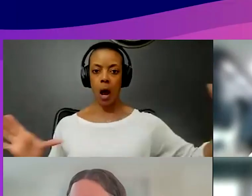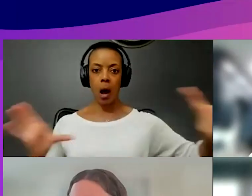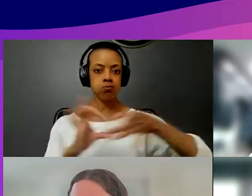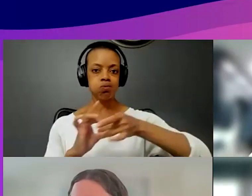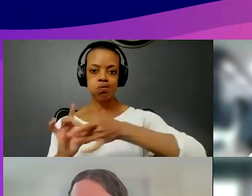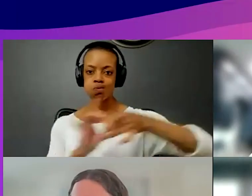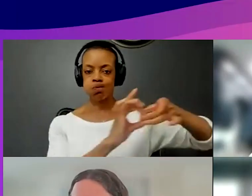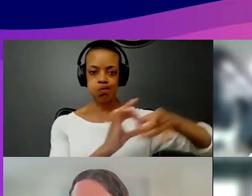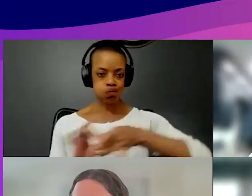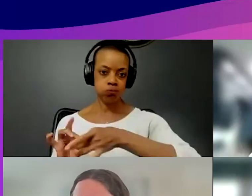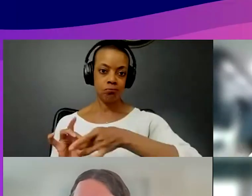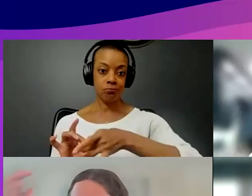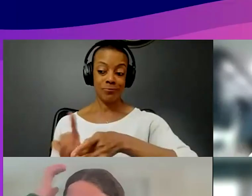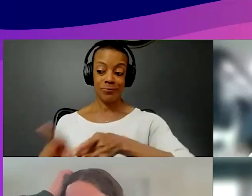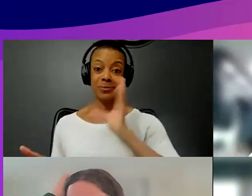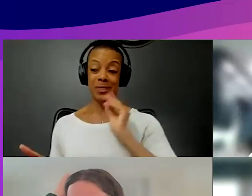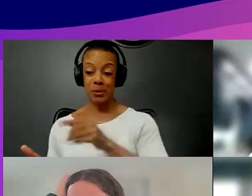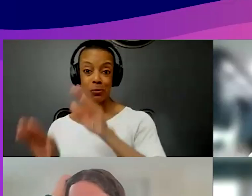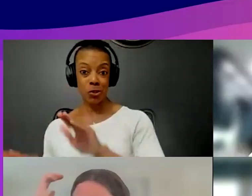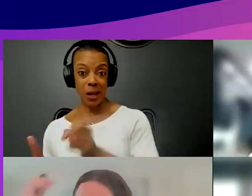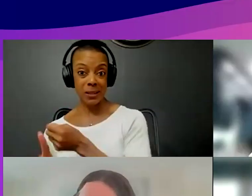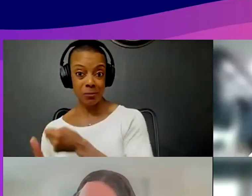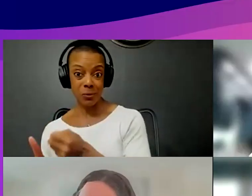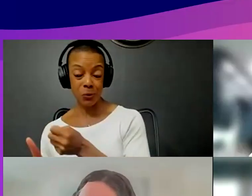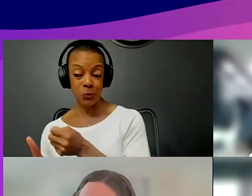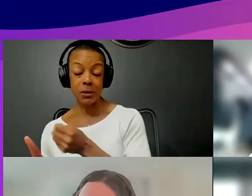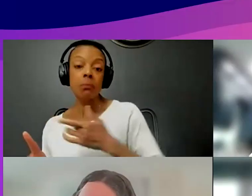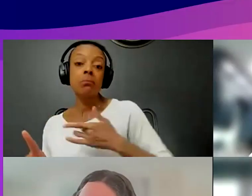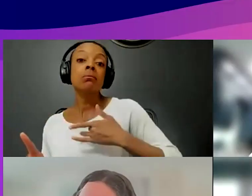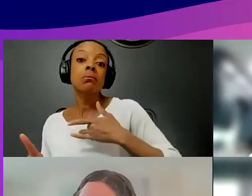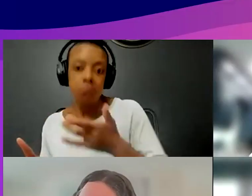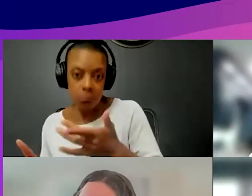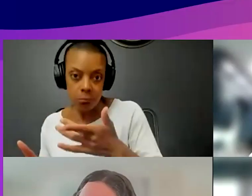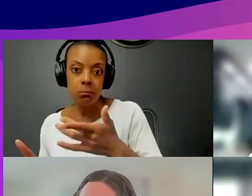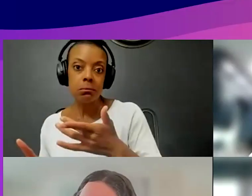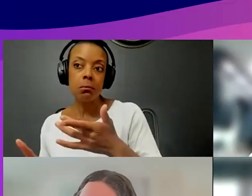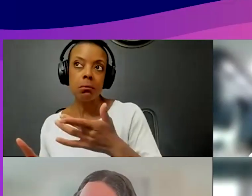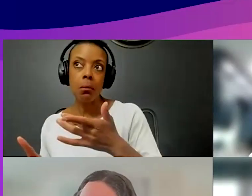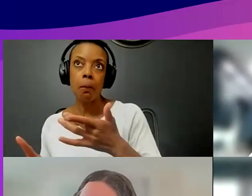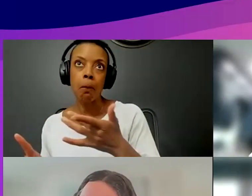experience child maltreatment at an early age, you're significantly more likely to experience elder mistreatment at a later age, which